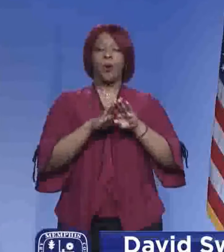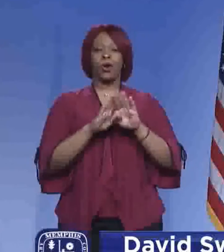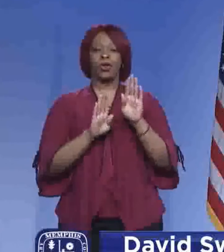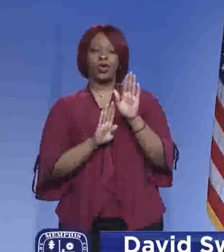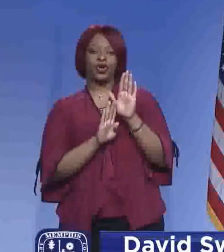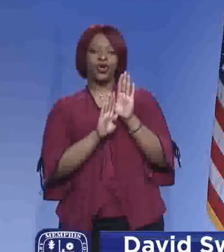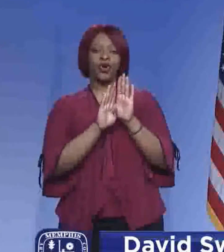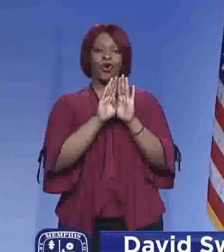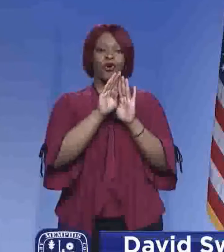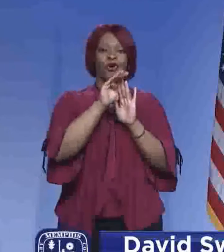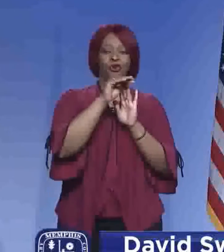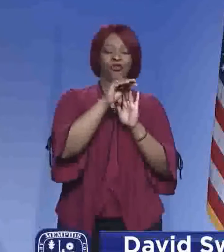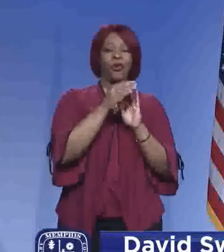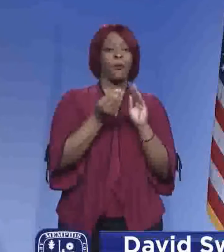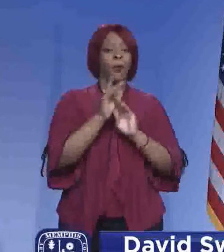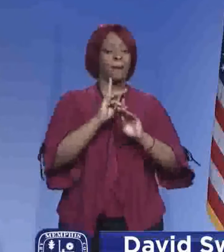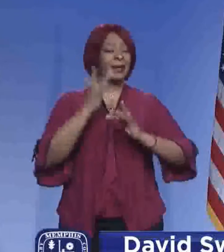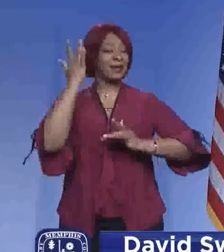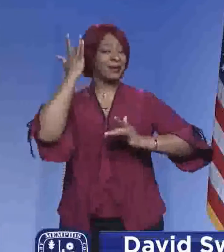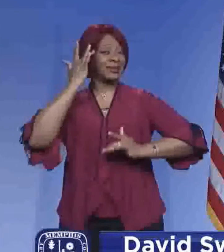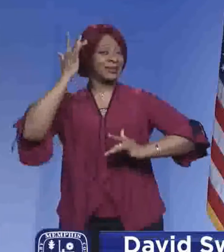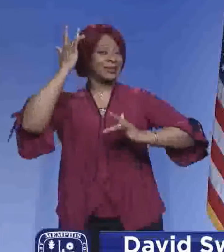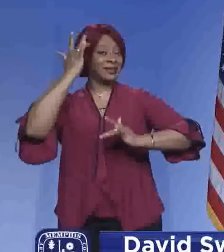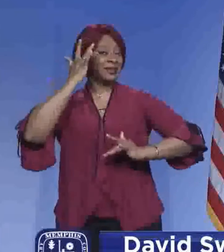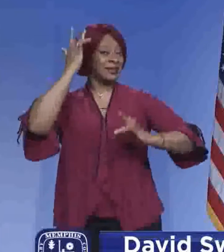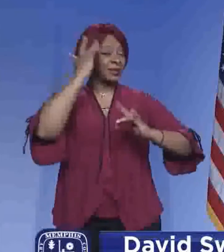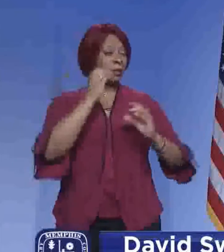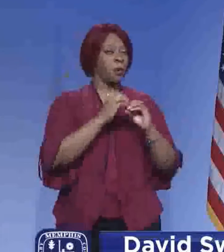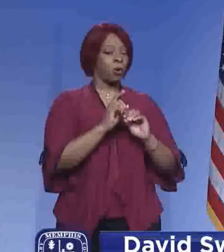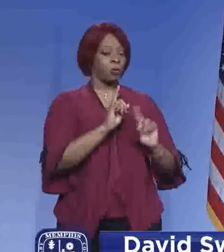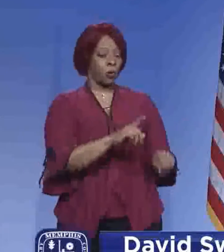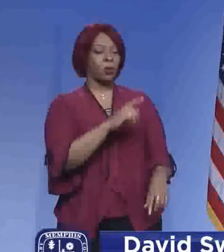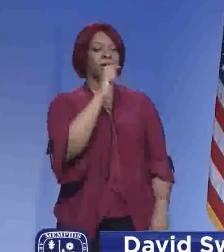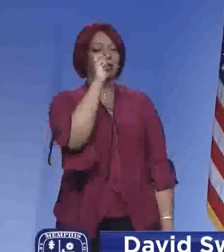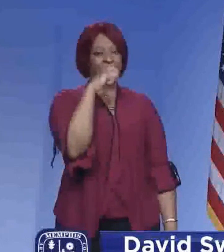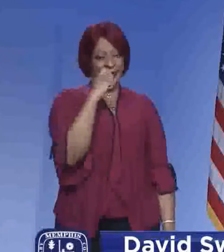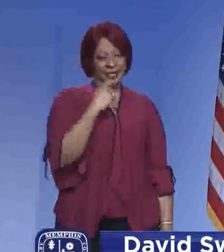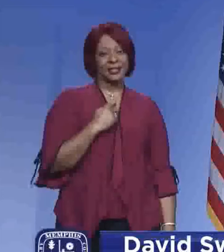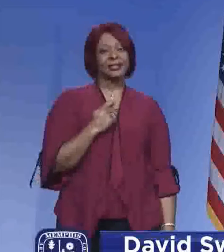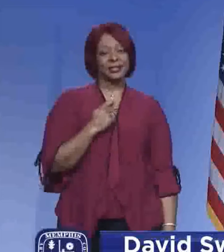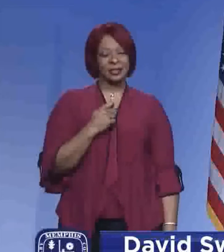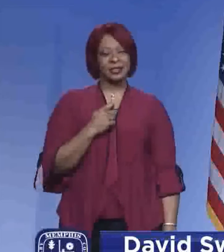words, as more people are experiencing illness, more people come get tested.